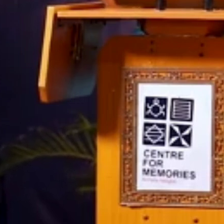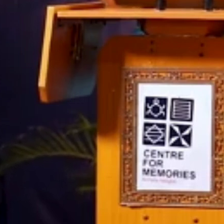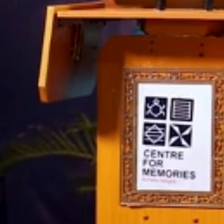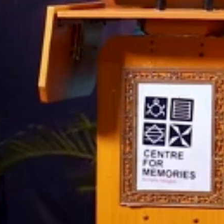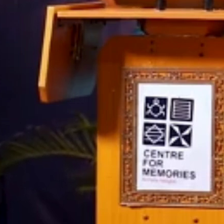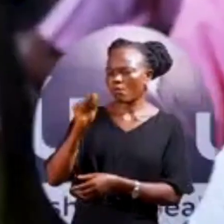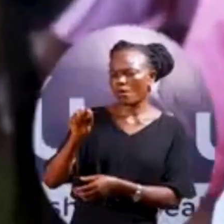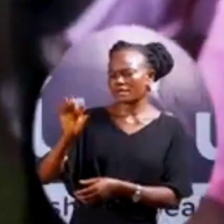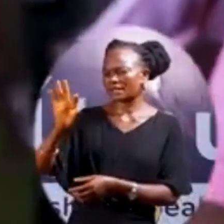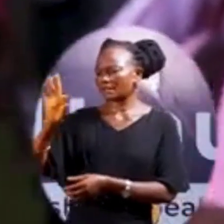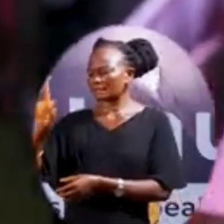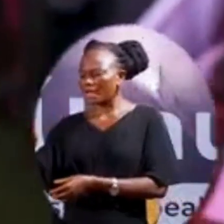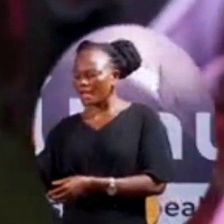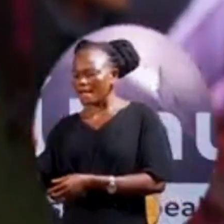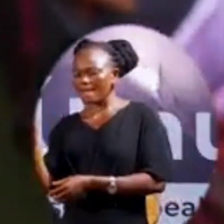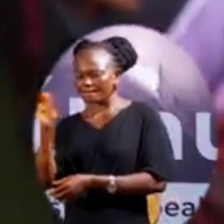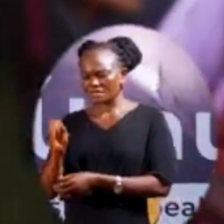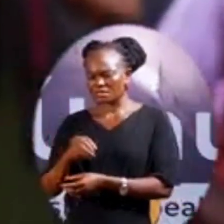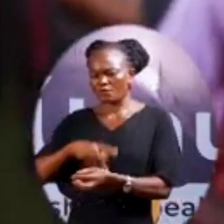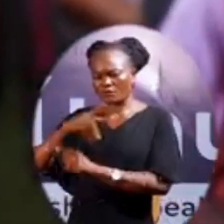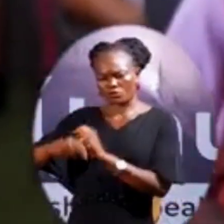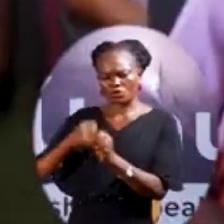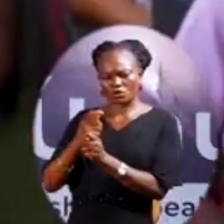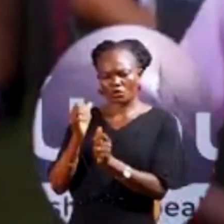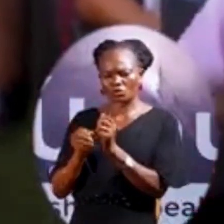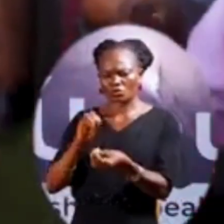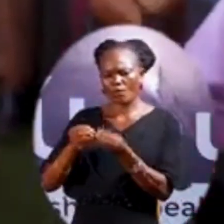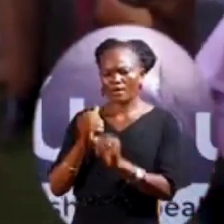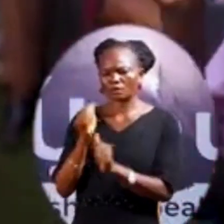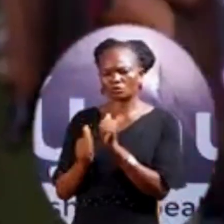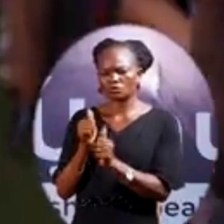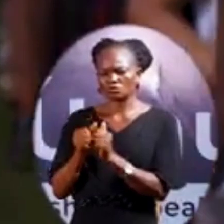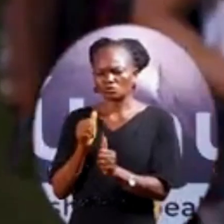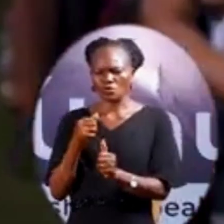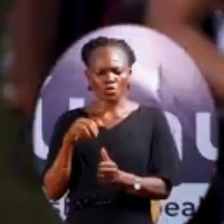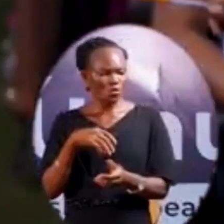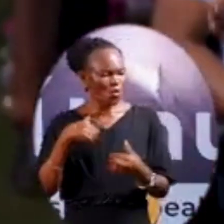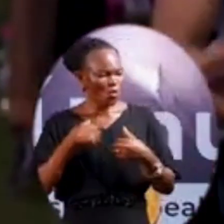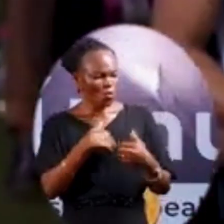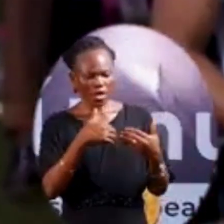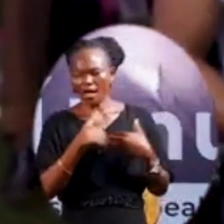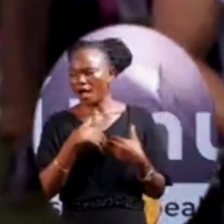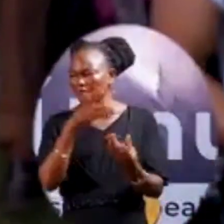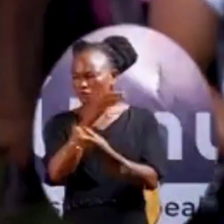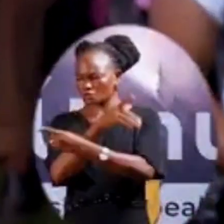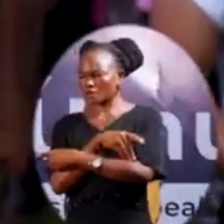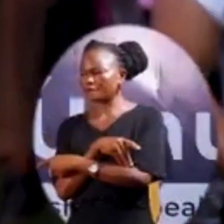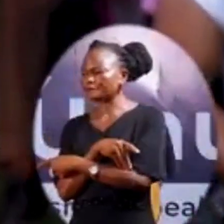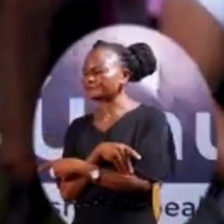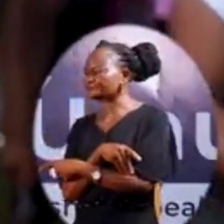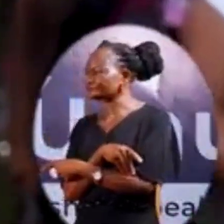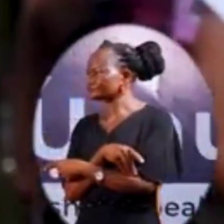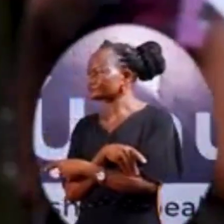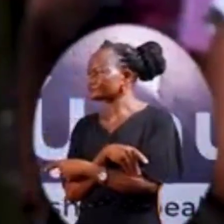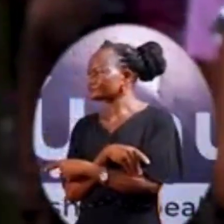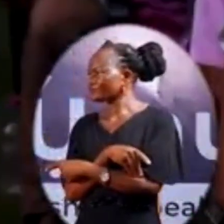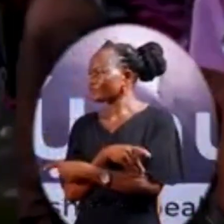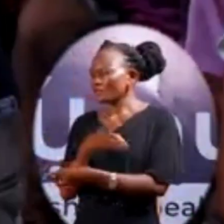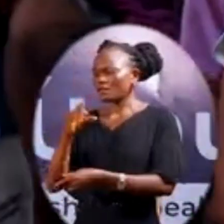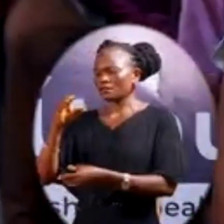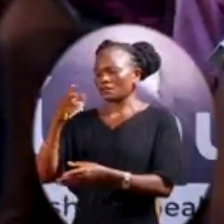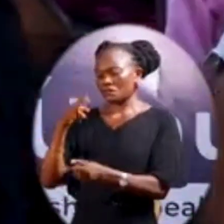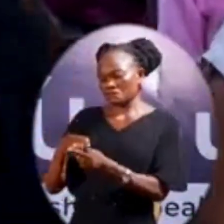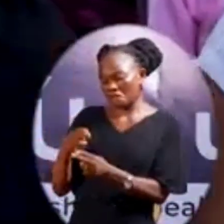11.9% of the total number, for which we have data today. Douglas